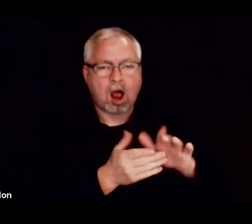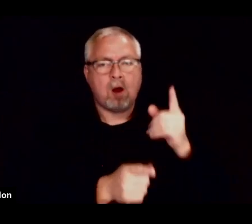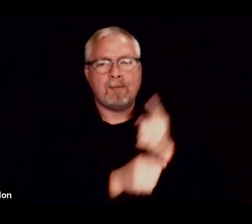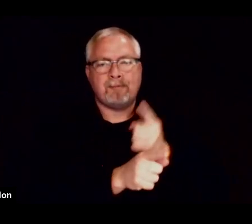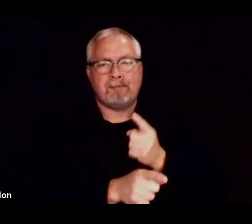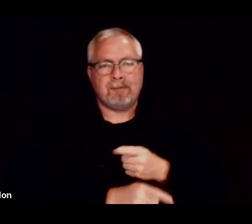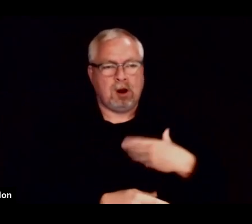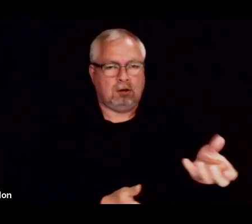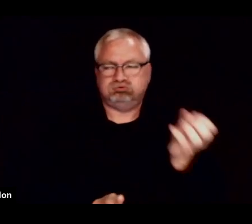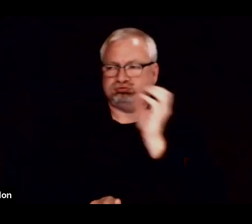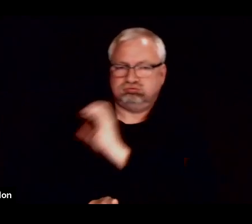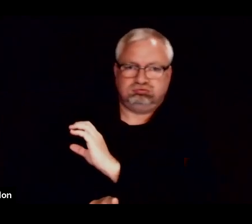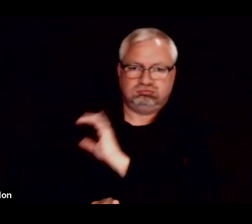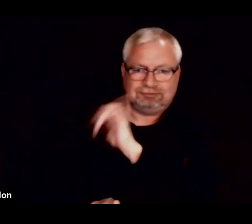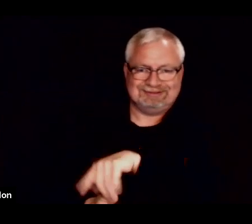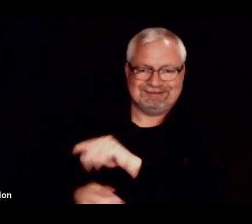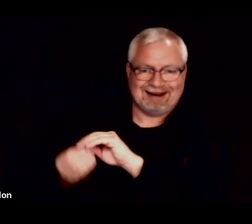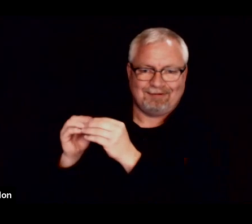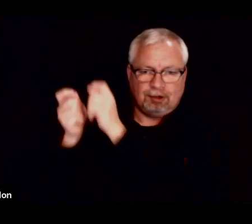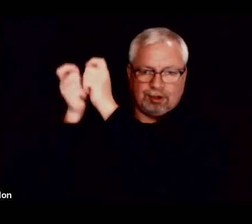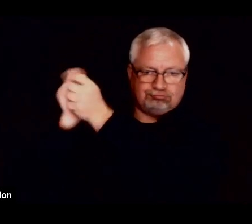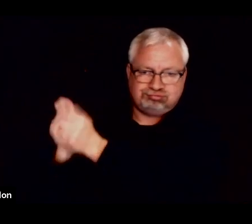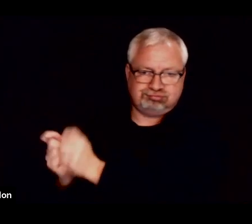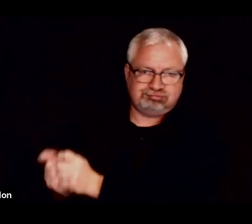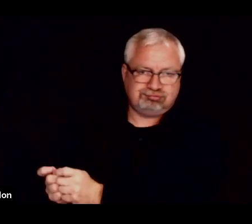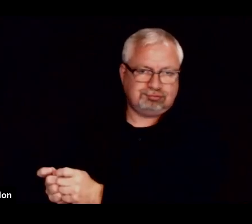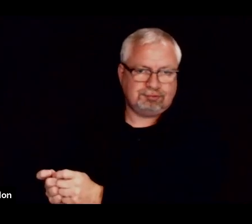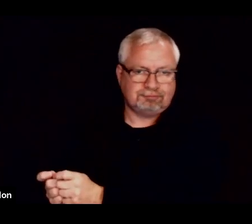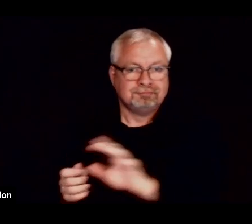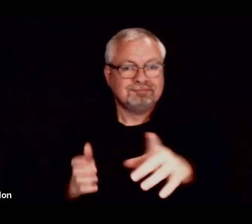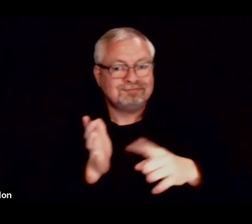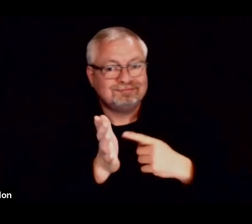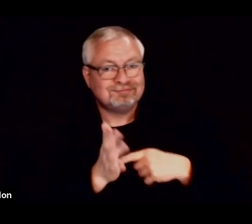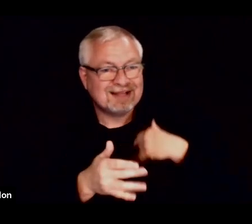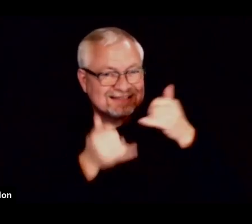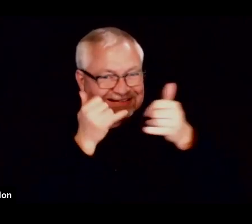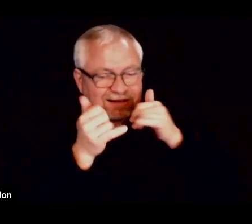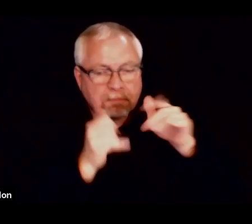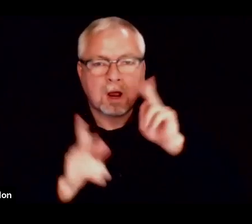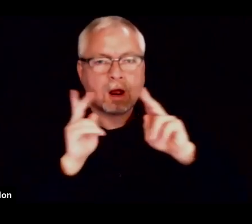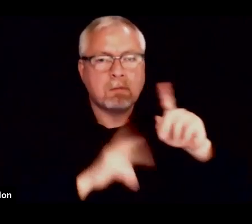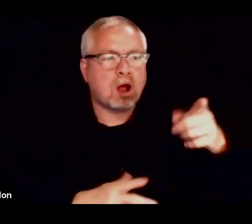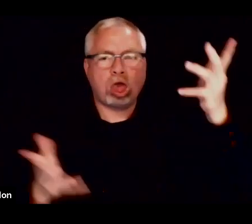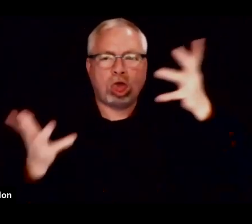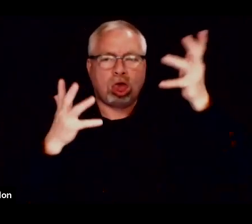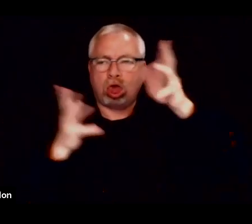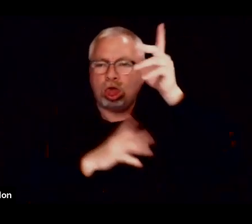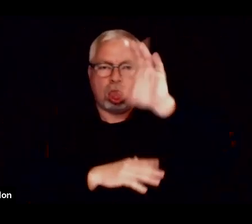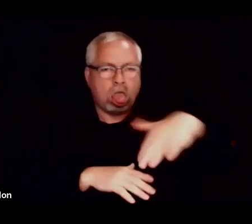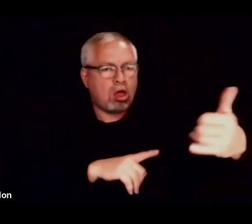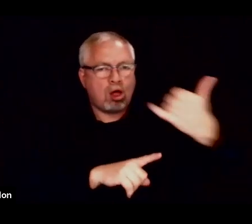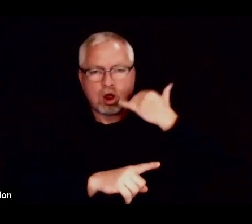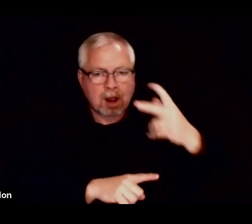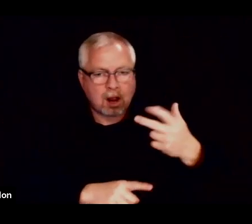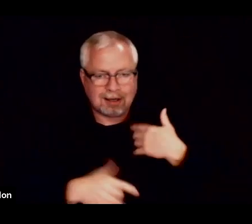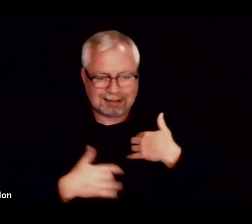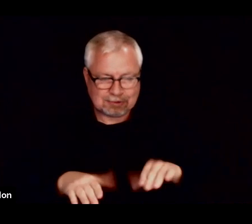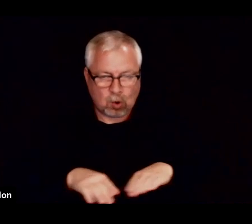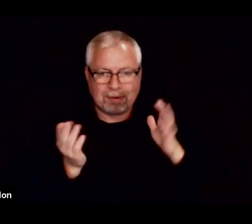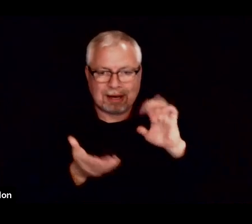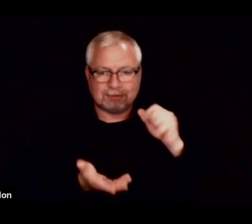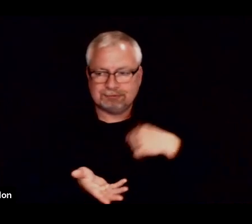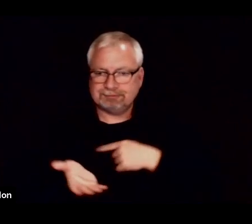we have to call people sometimes, you know, multiple times before we reach them, and so they may be some basic demographics